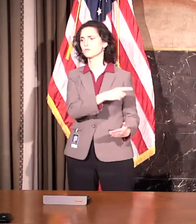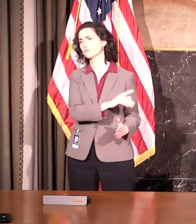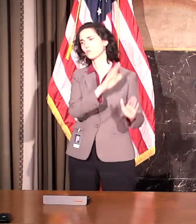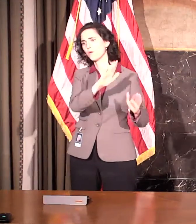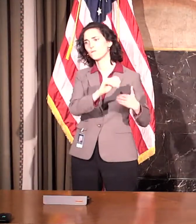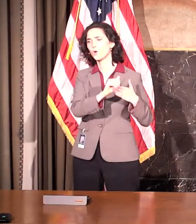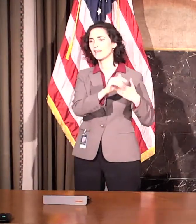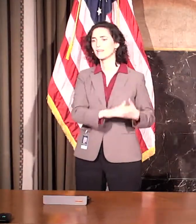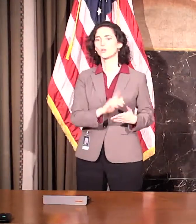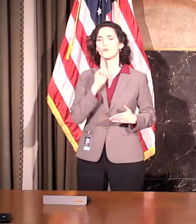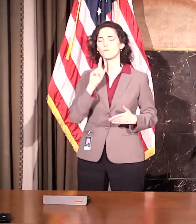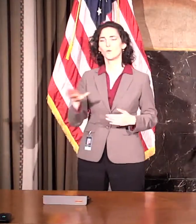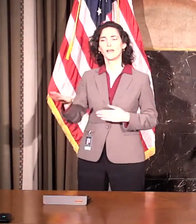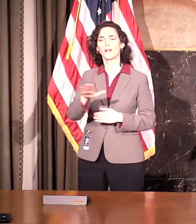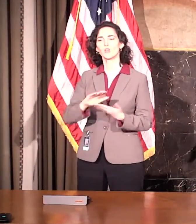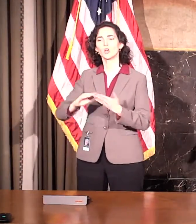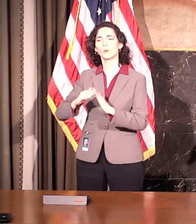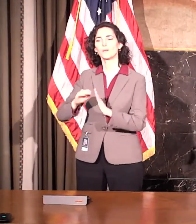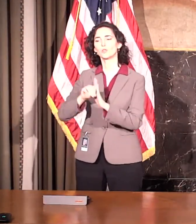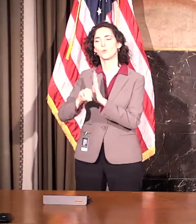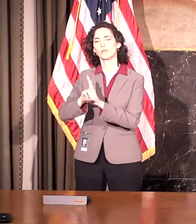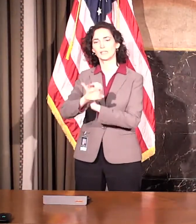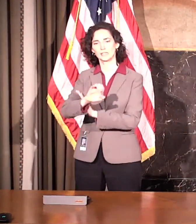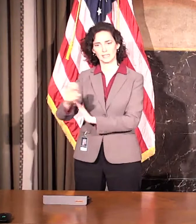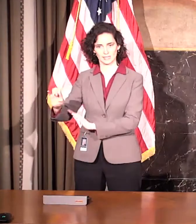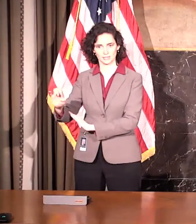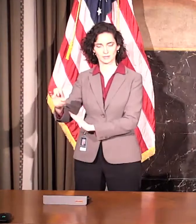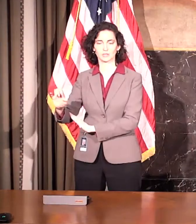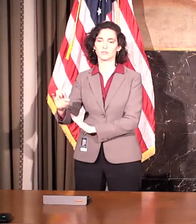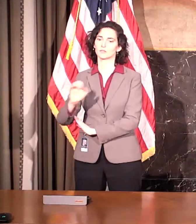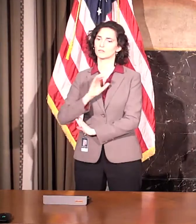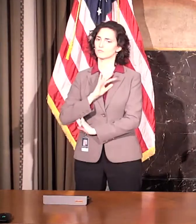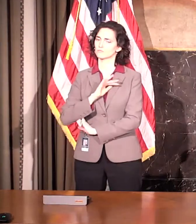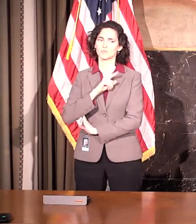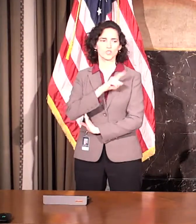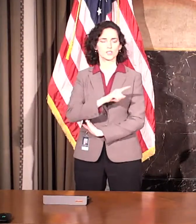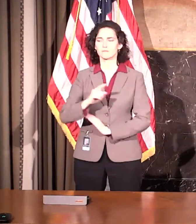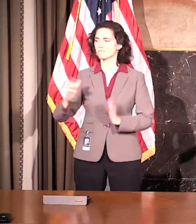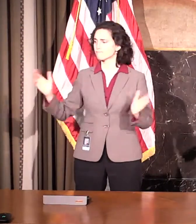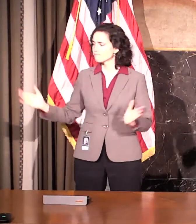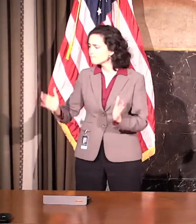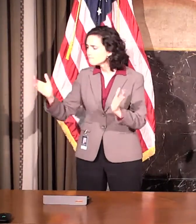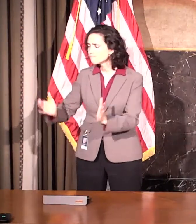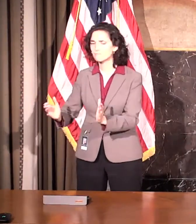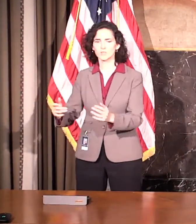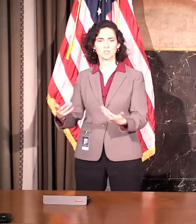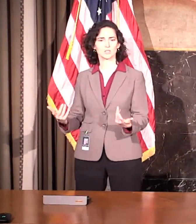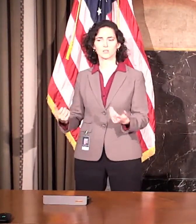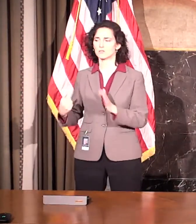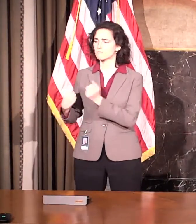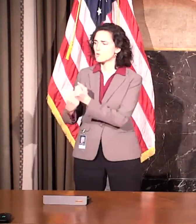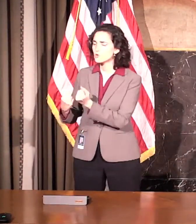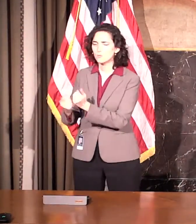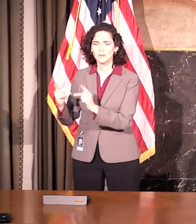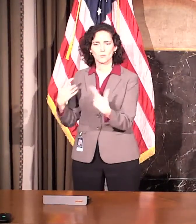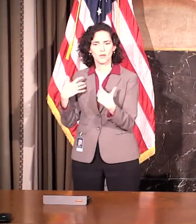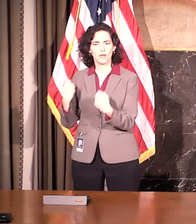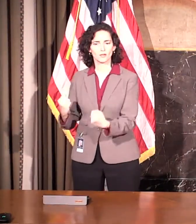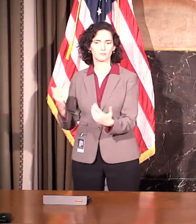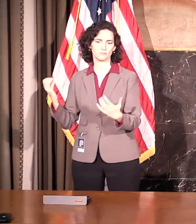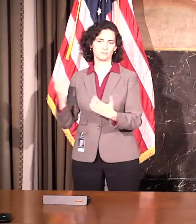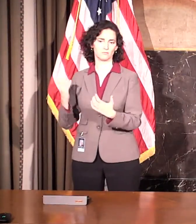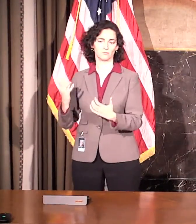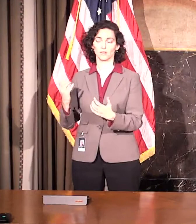New Orleans East community, a real convener, a real ambassador of health, and has made the New Orleans